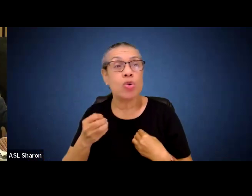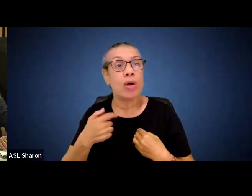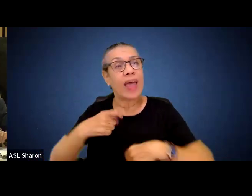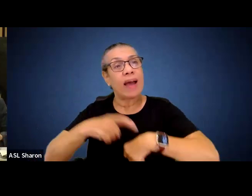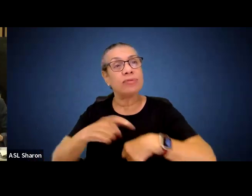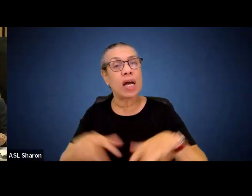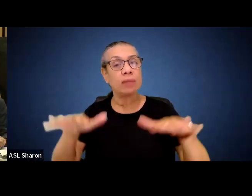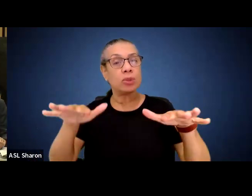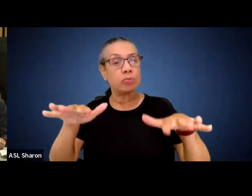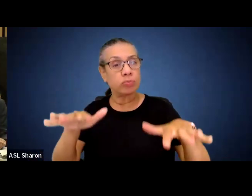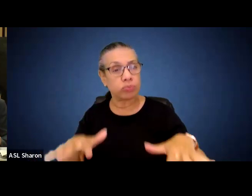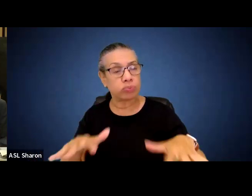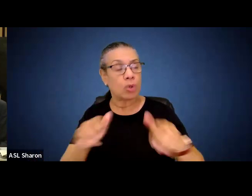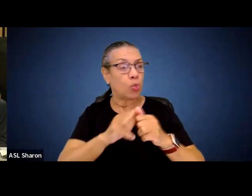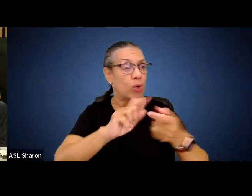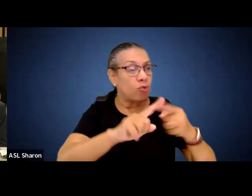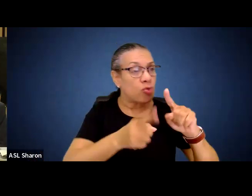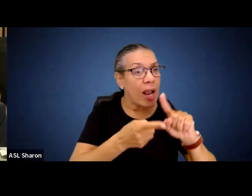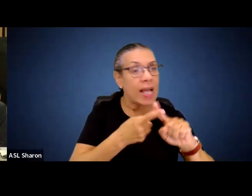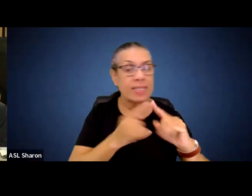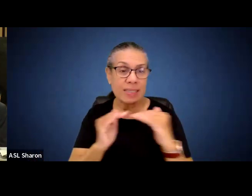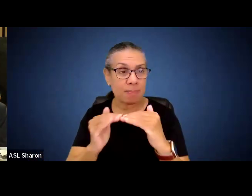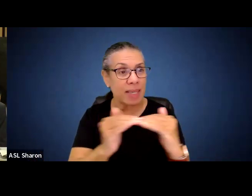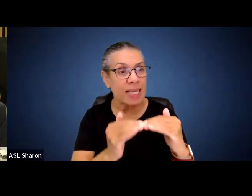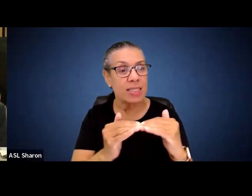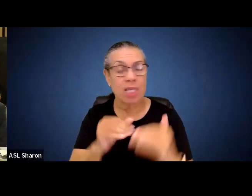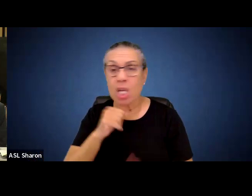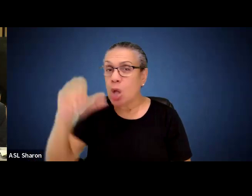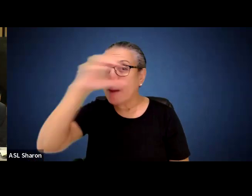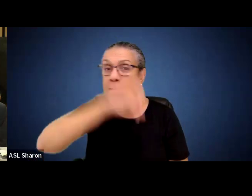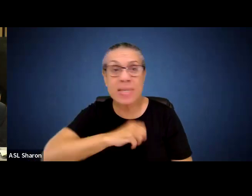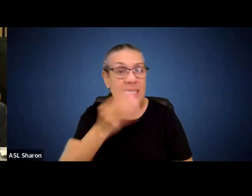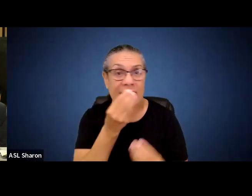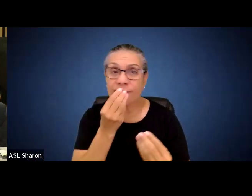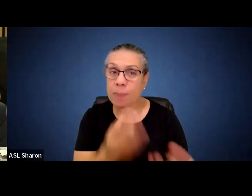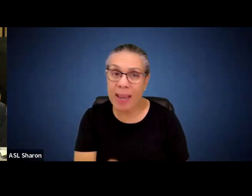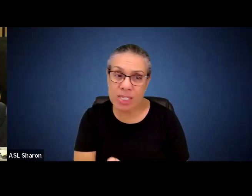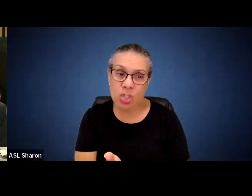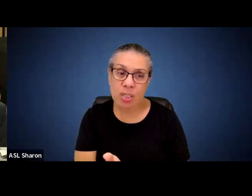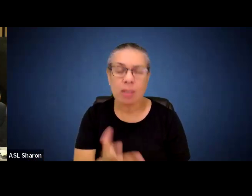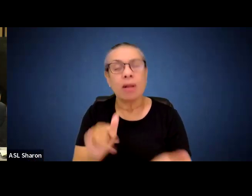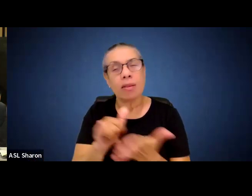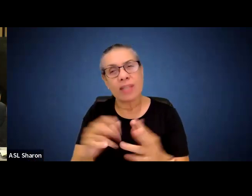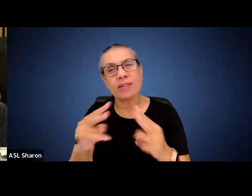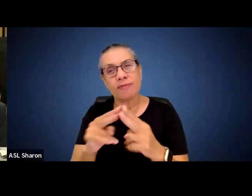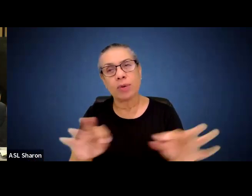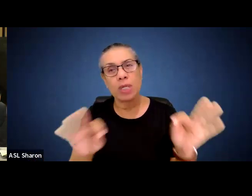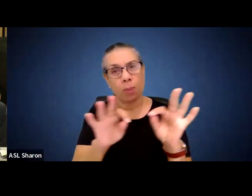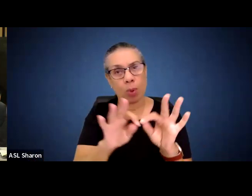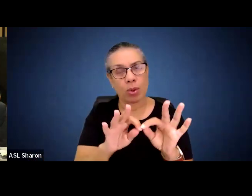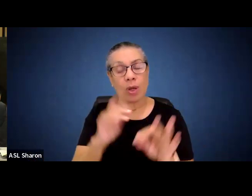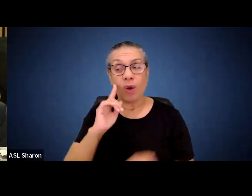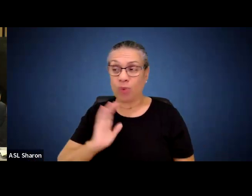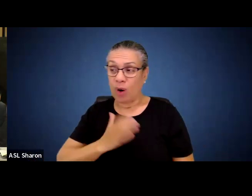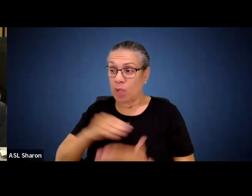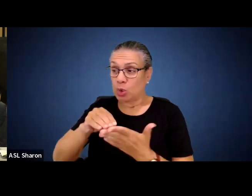friends and their classmates, ensures that they're not missing any instruction, is really crucial. And particularly for our most